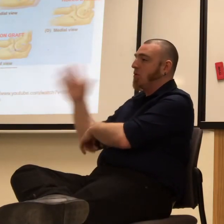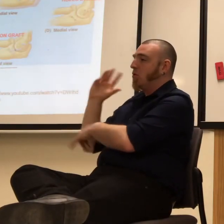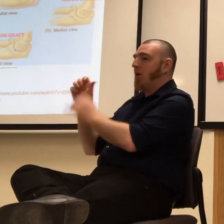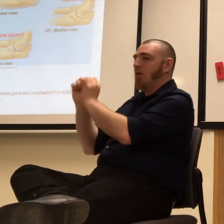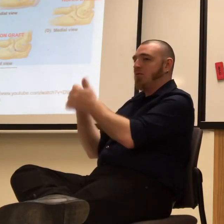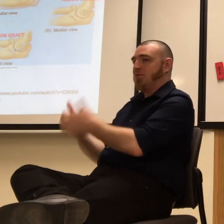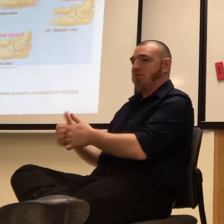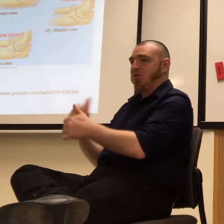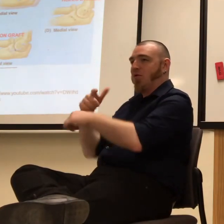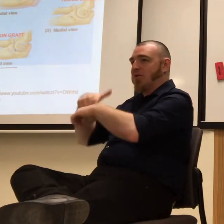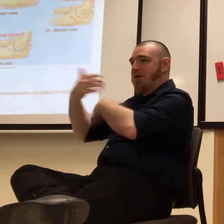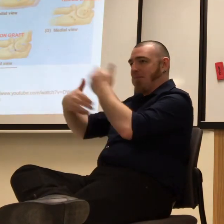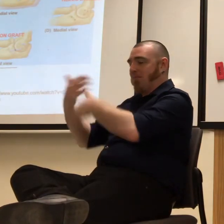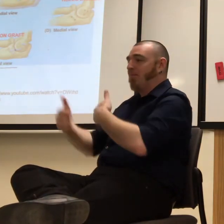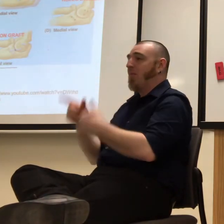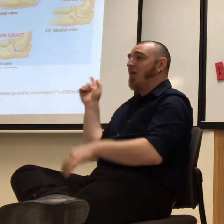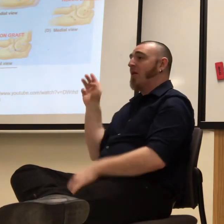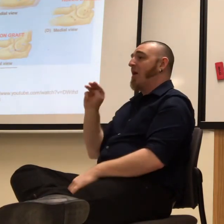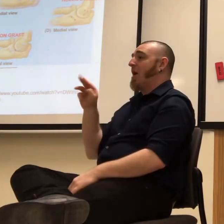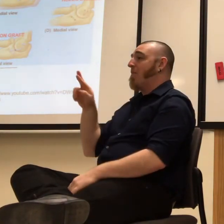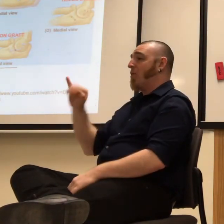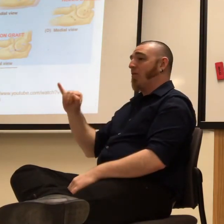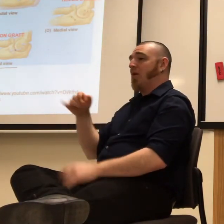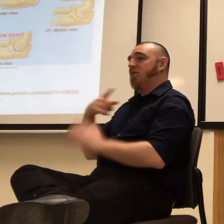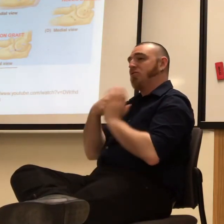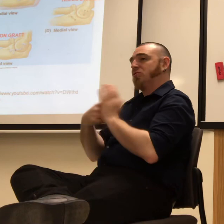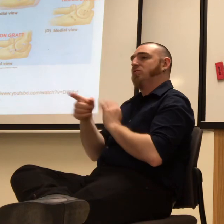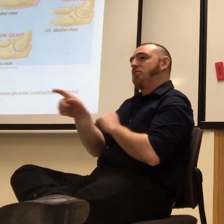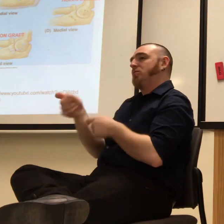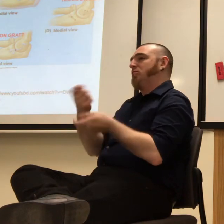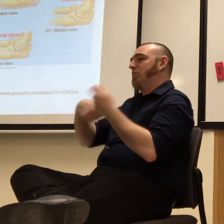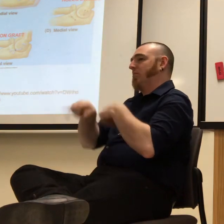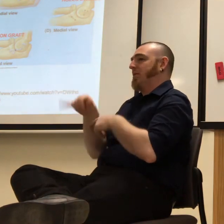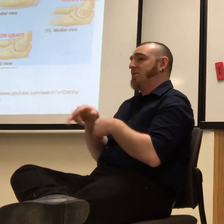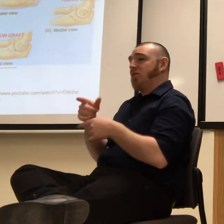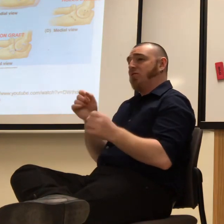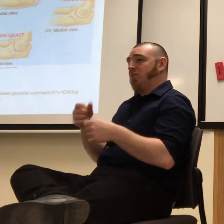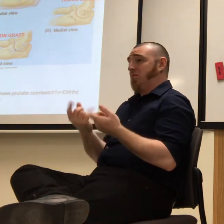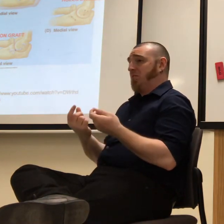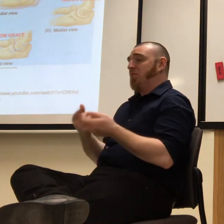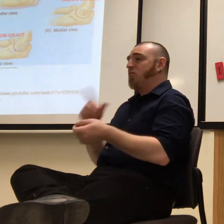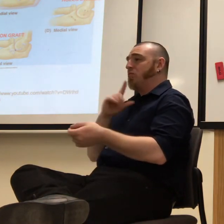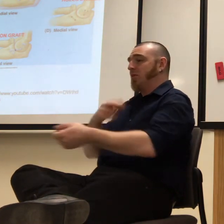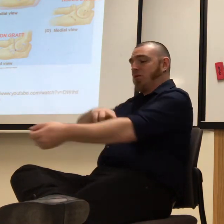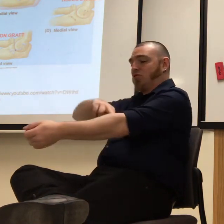MRI shows you need to replace it. What you could do is you could basically drill holes in the elbow,